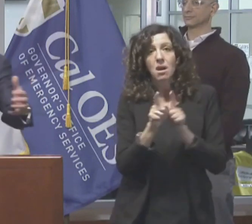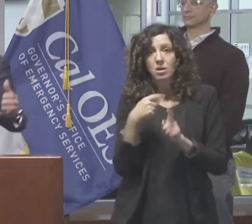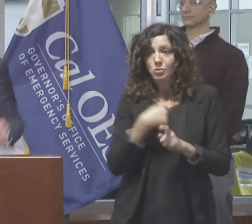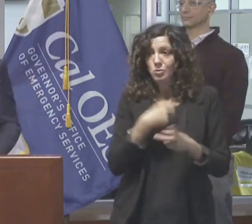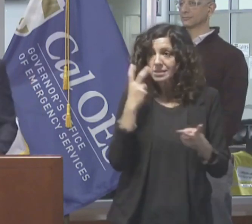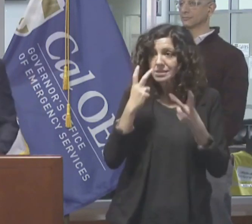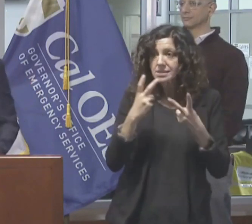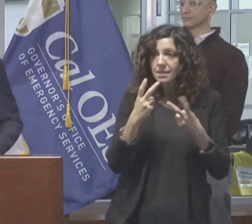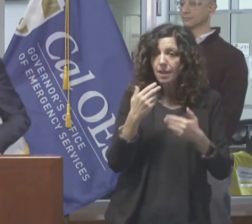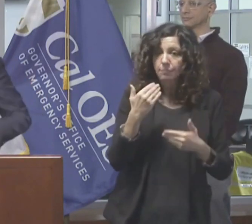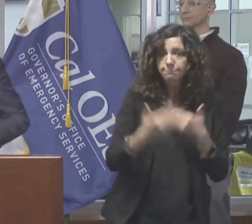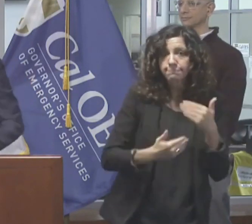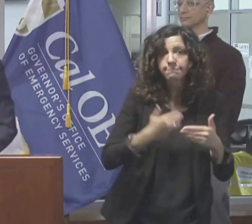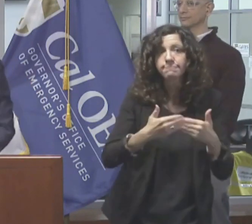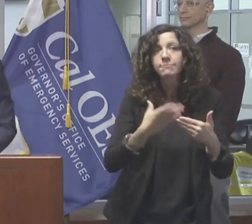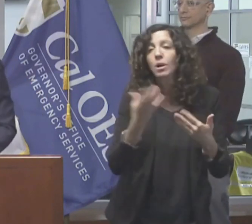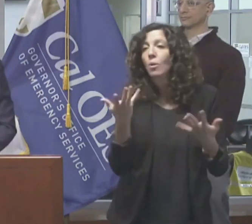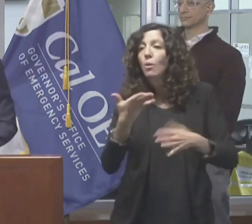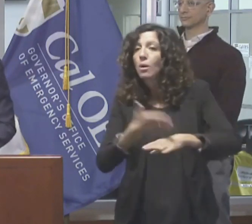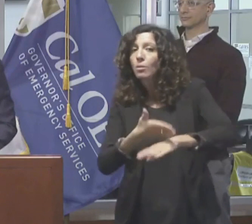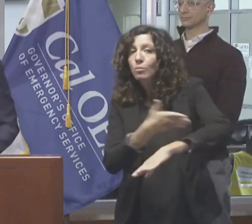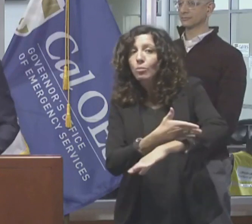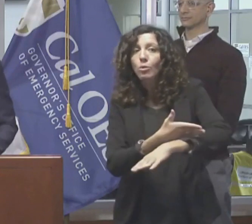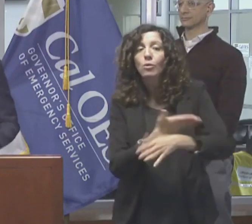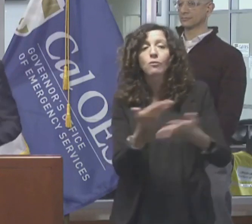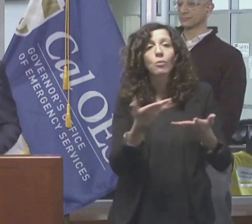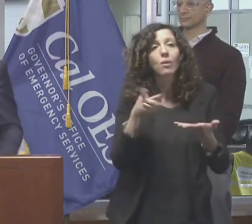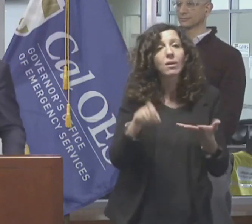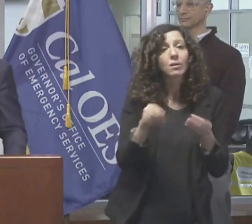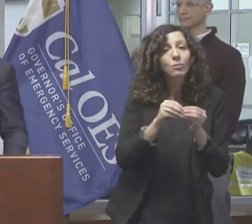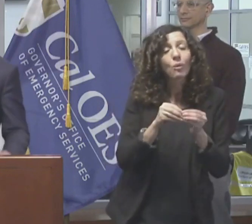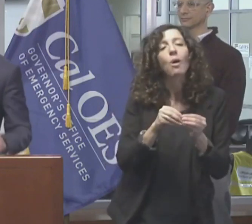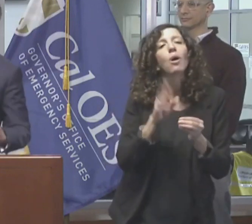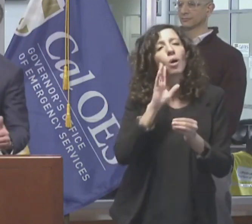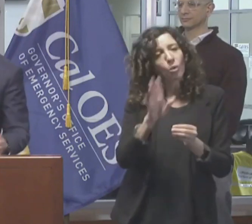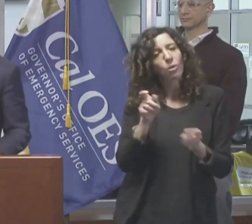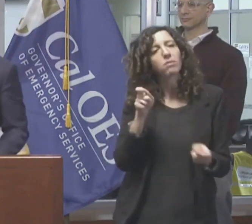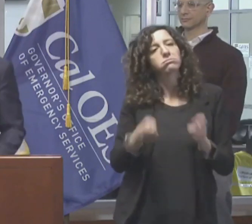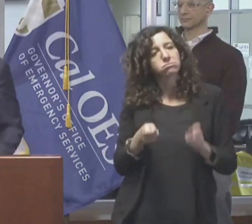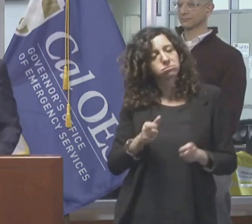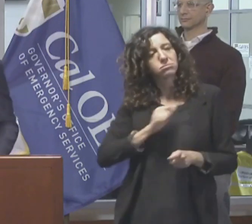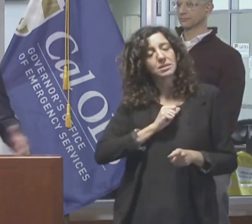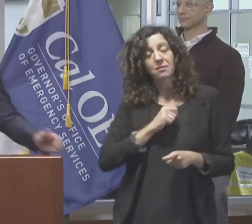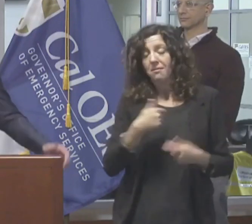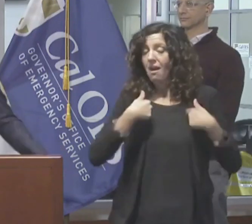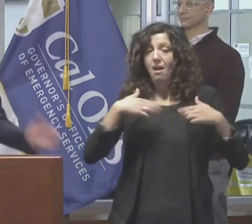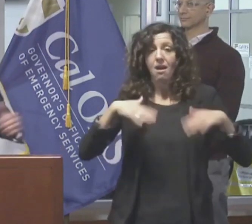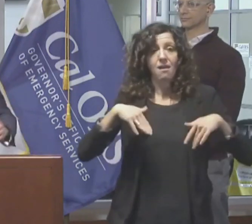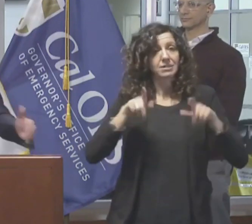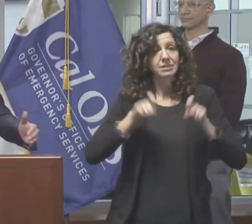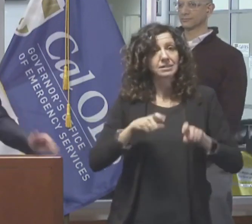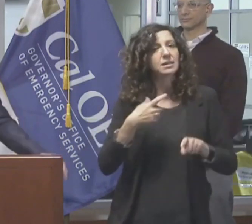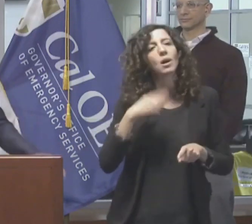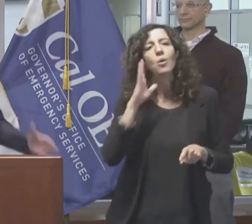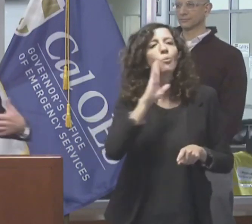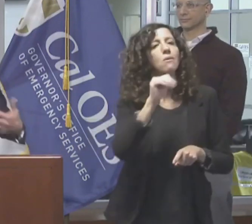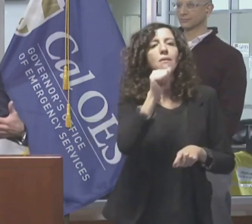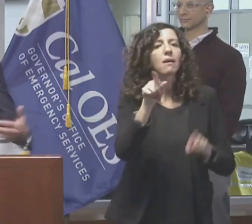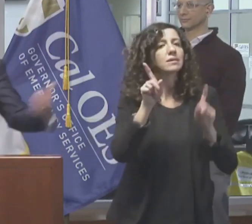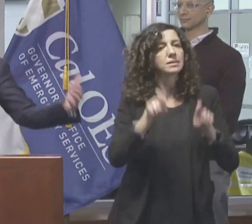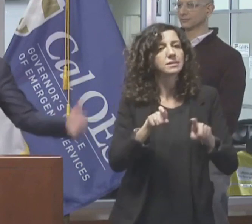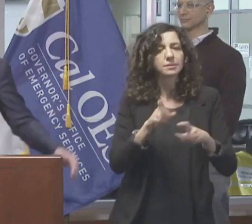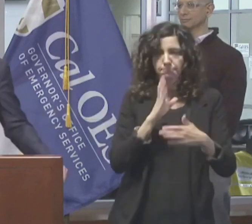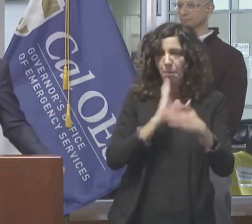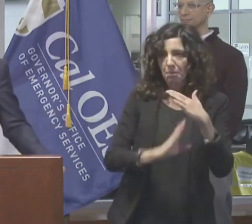where there's areas to improve in real time, we'll support. But on the issue of being tested, I have not been and will not be tested,